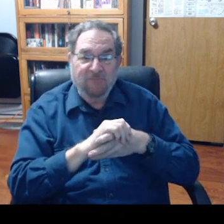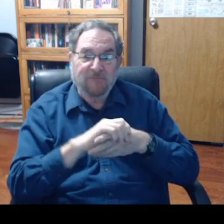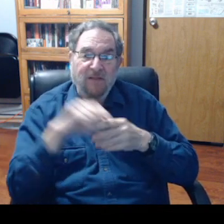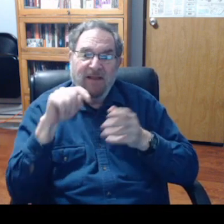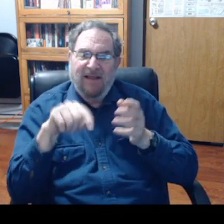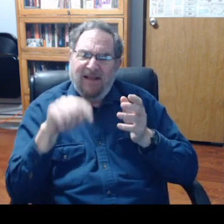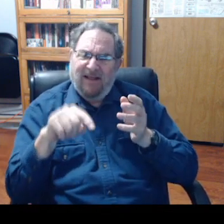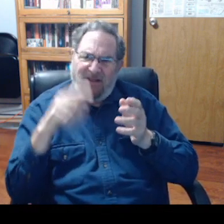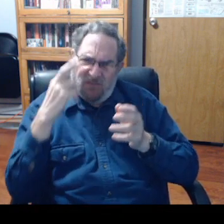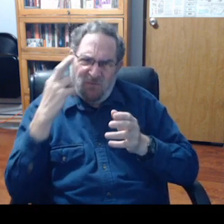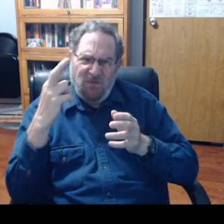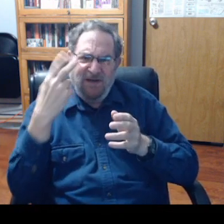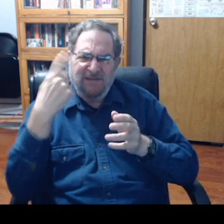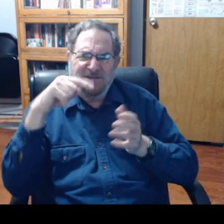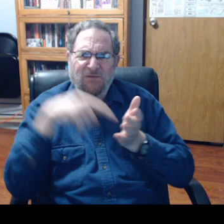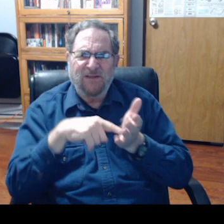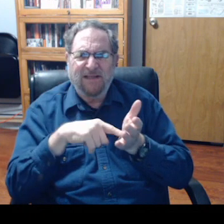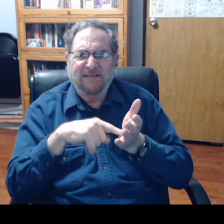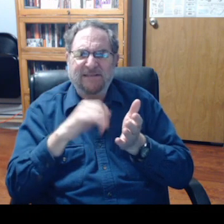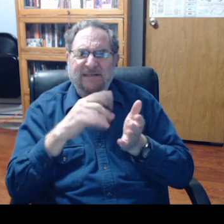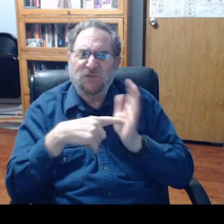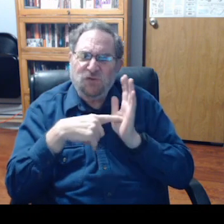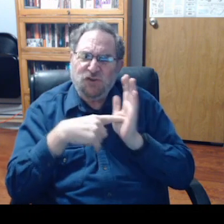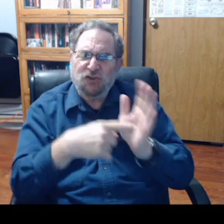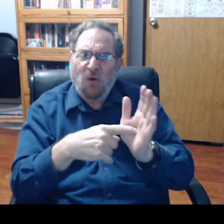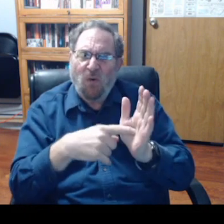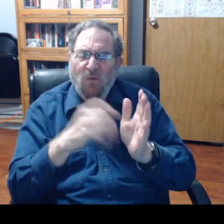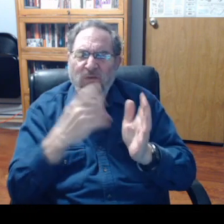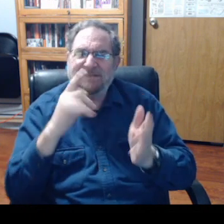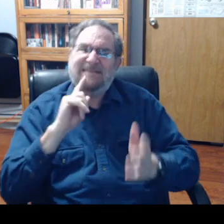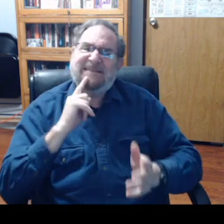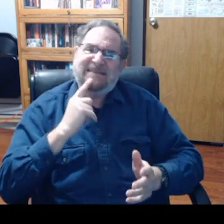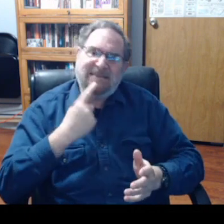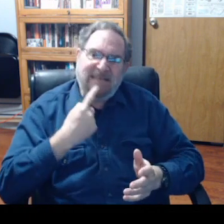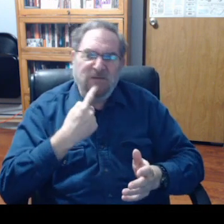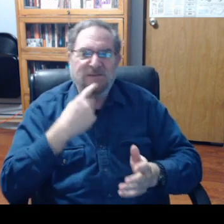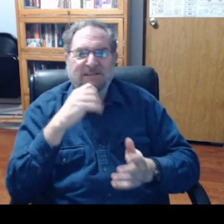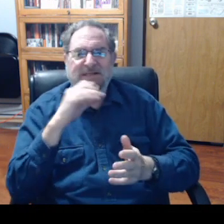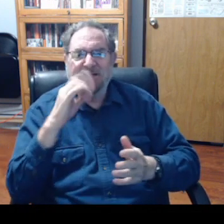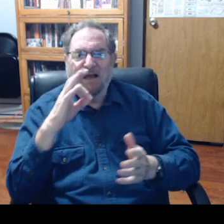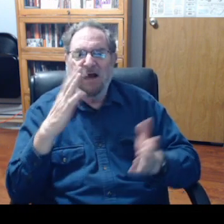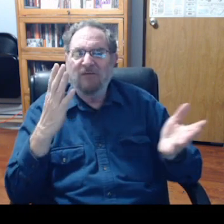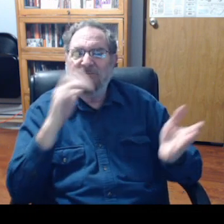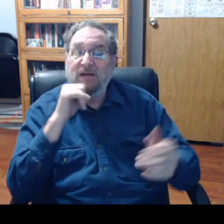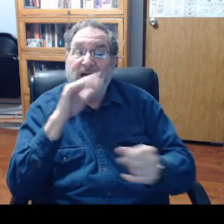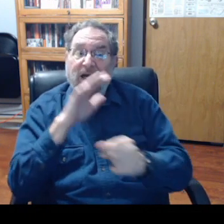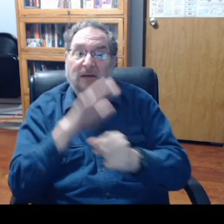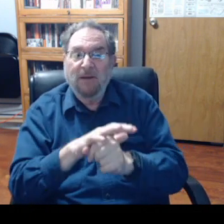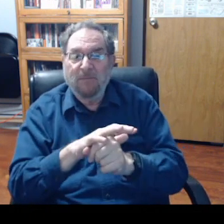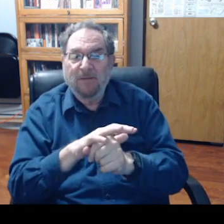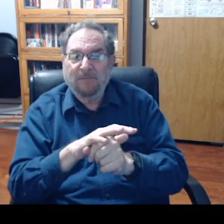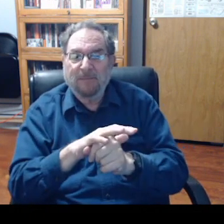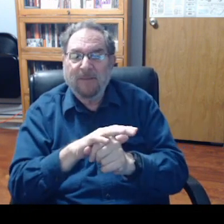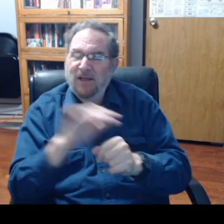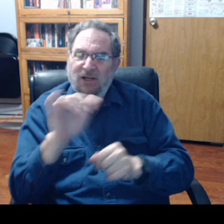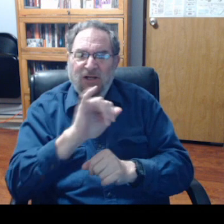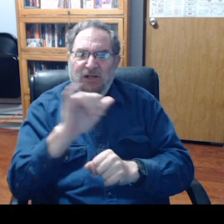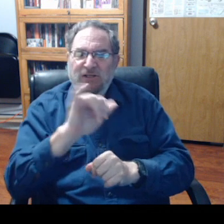Mazel Tov. The reason for this is to show the seriousness of the